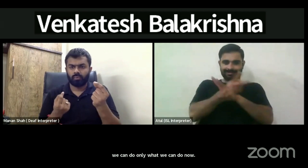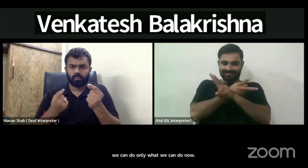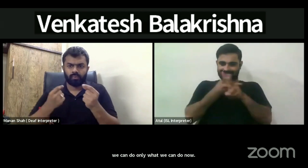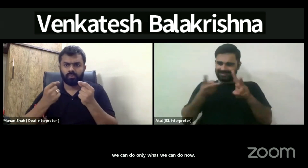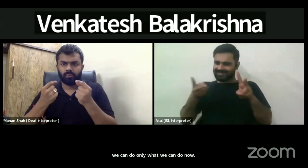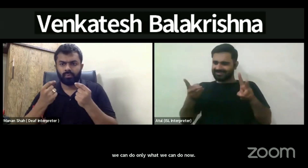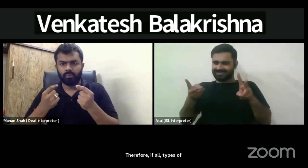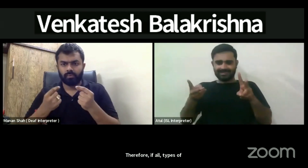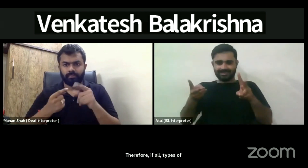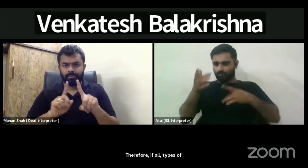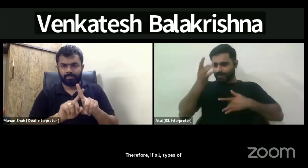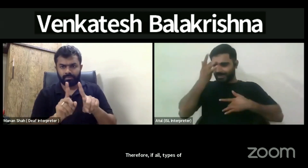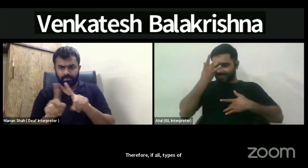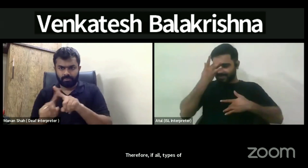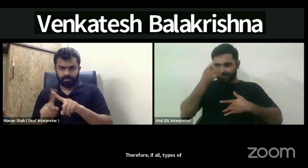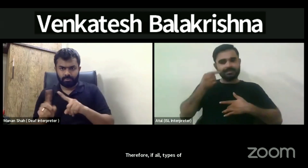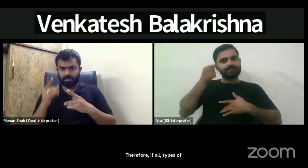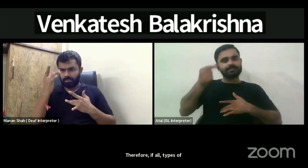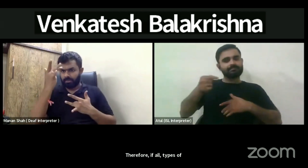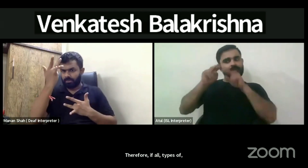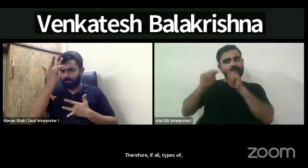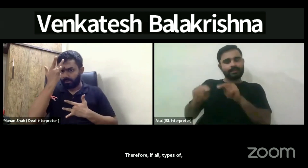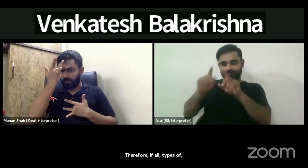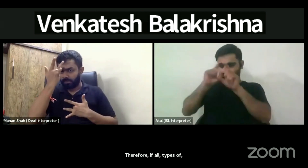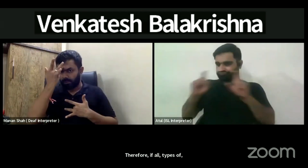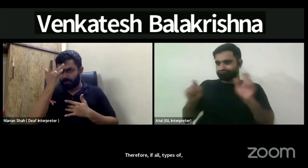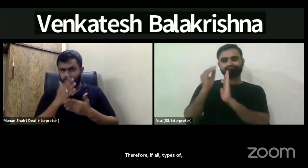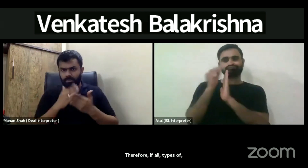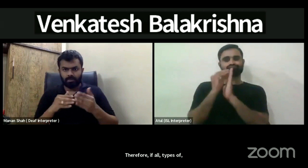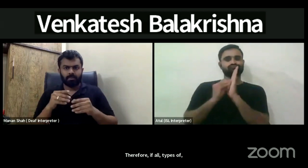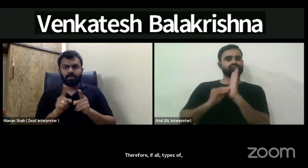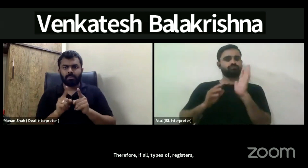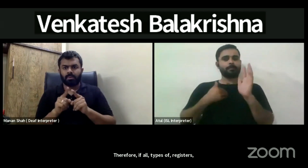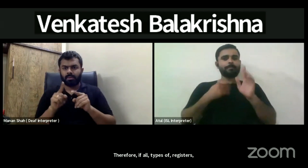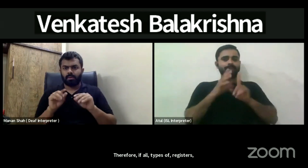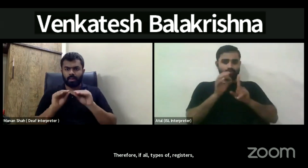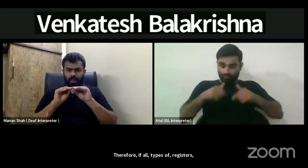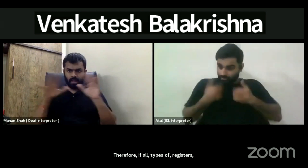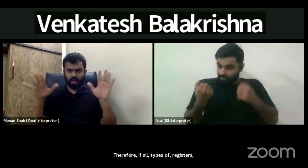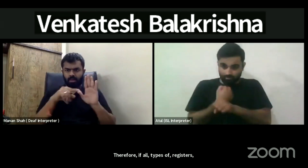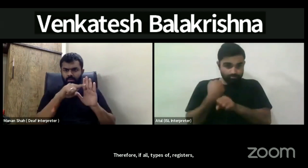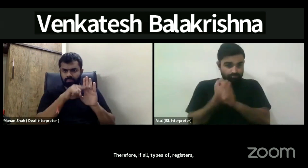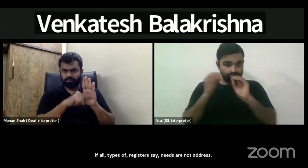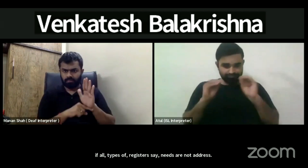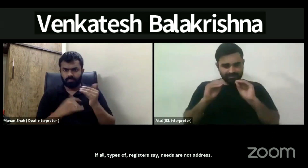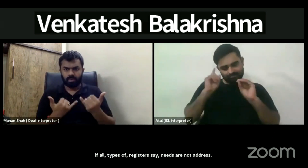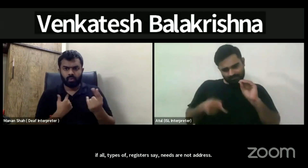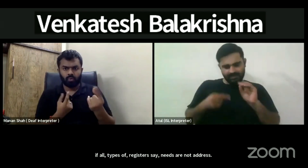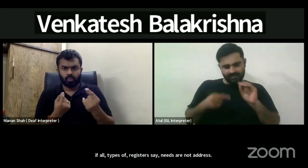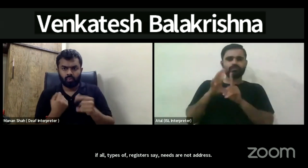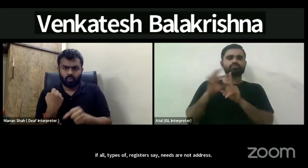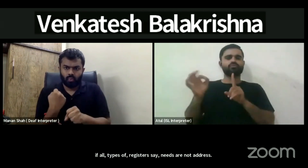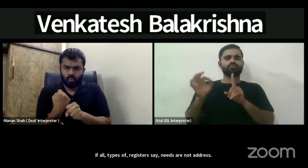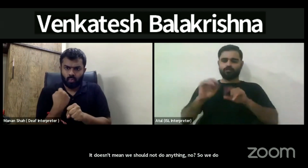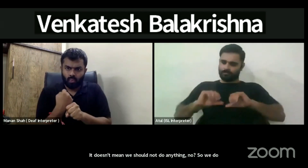rare diseases needs are not addressed, it doesn't mean we should not do anything. No. So we do what we